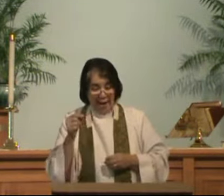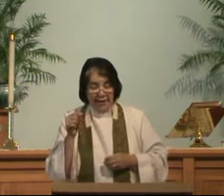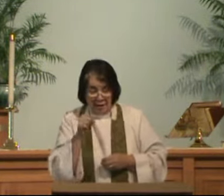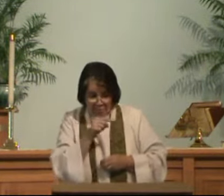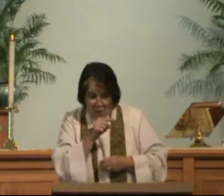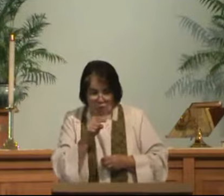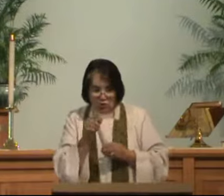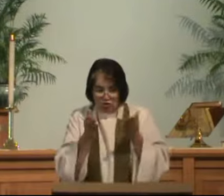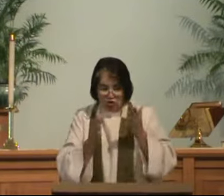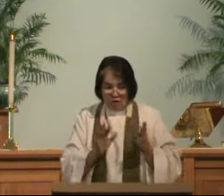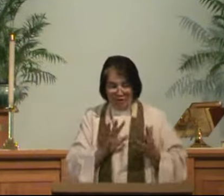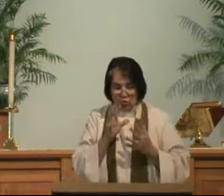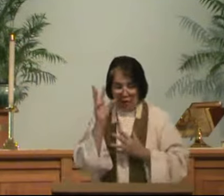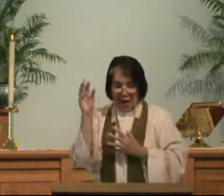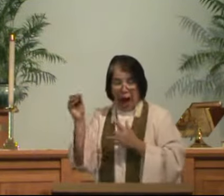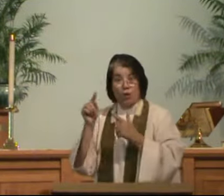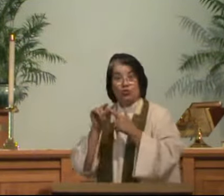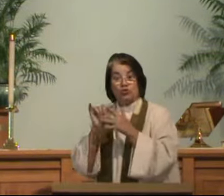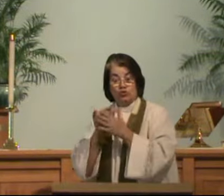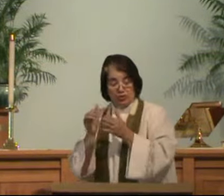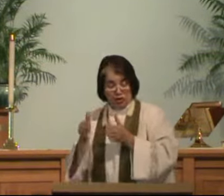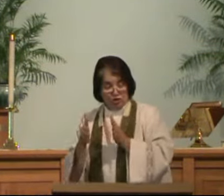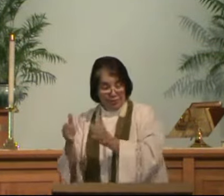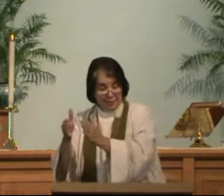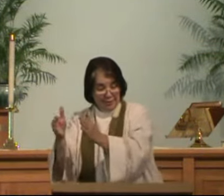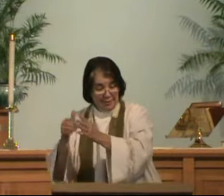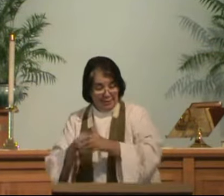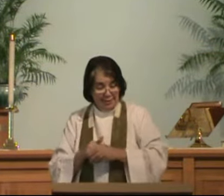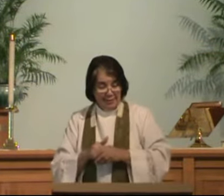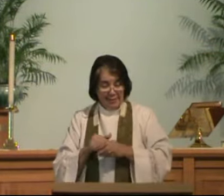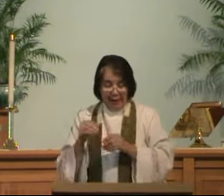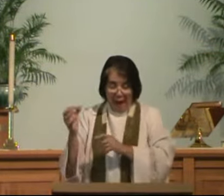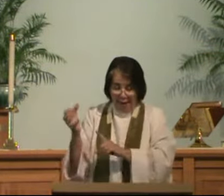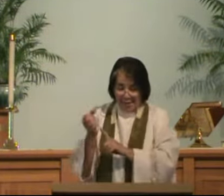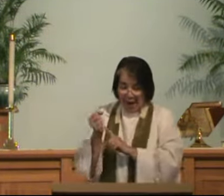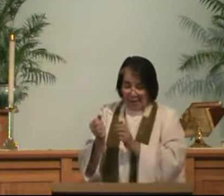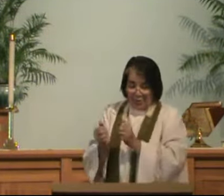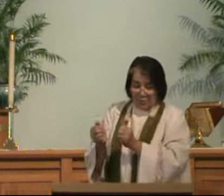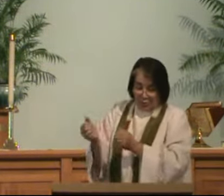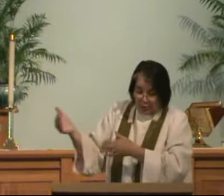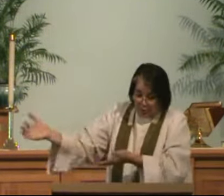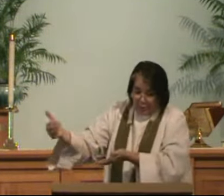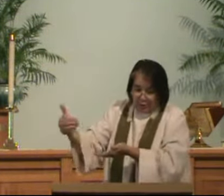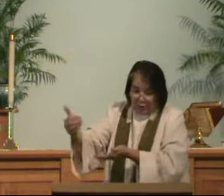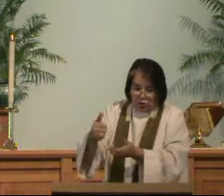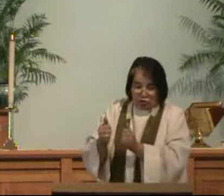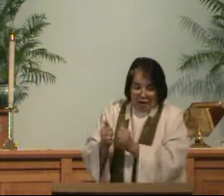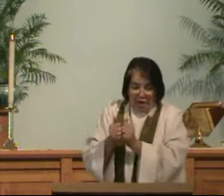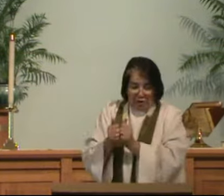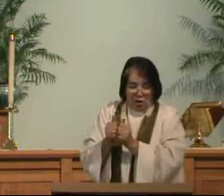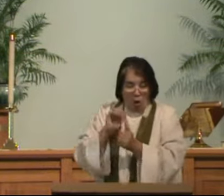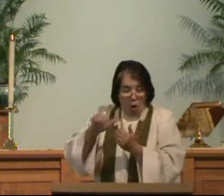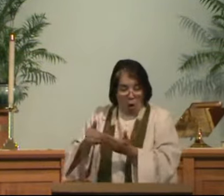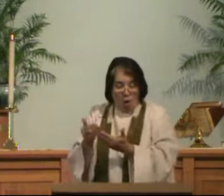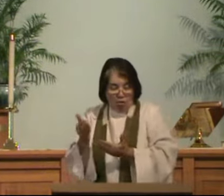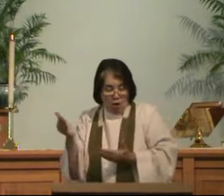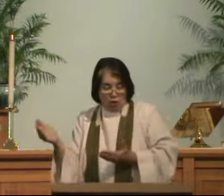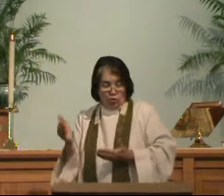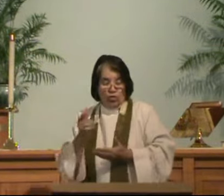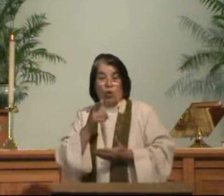And those servants went out to the streets and got together all those